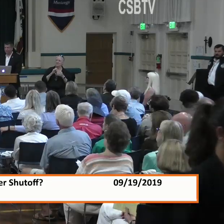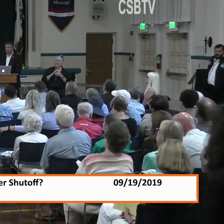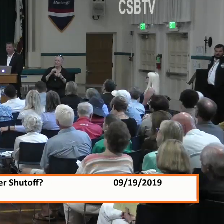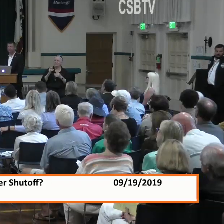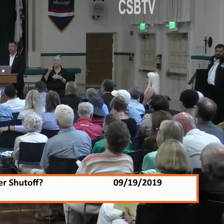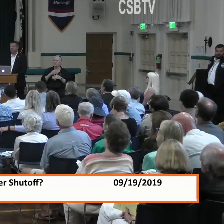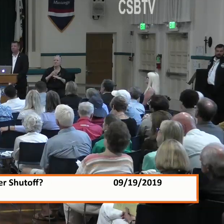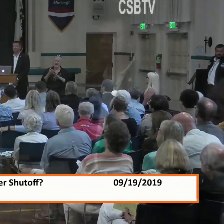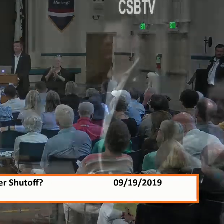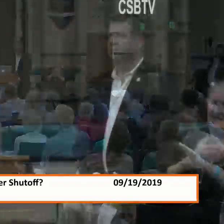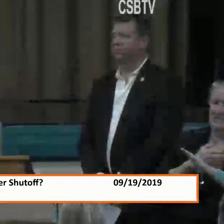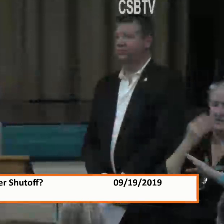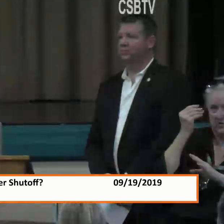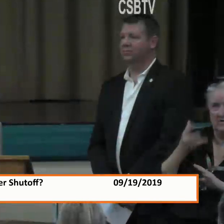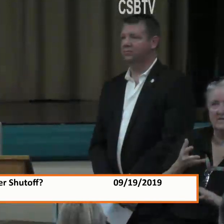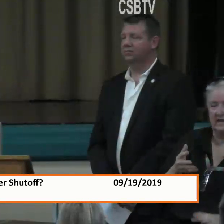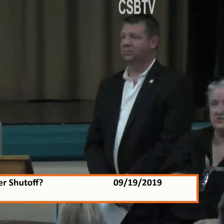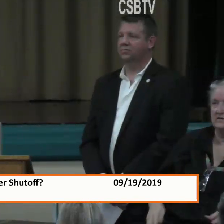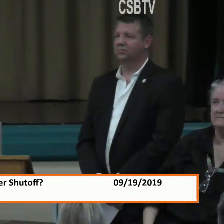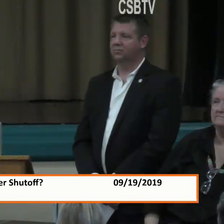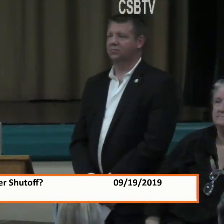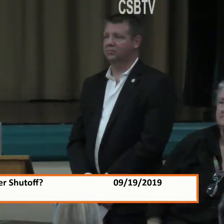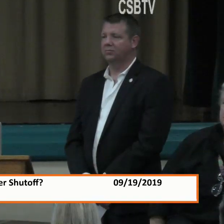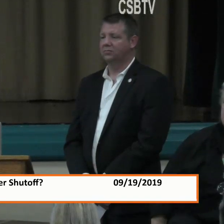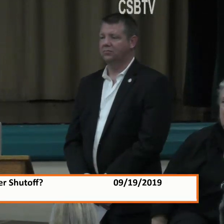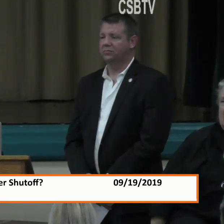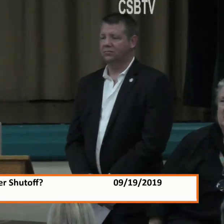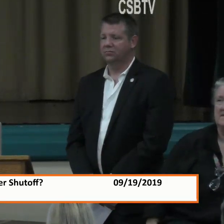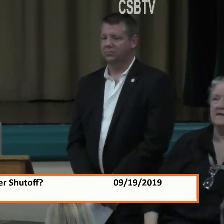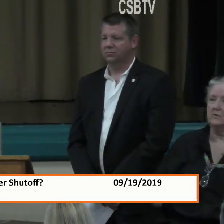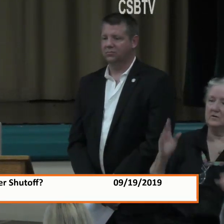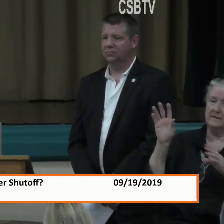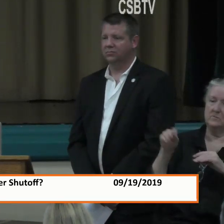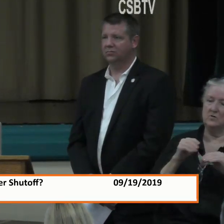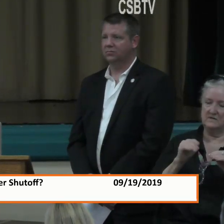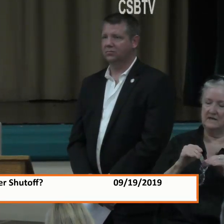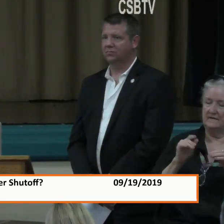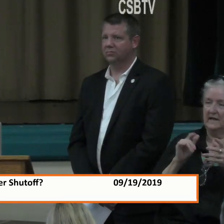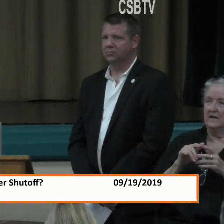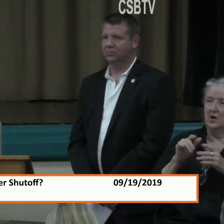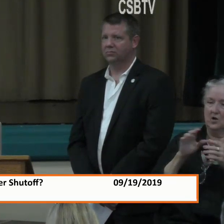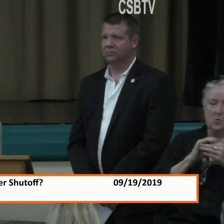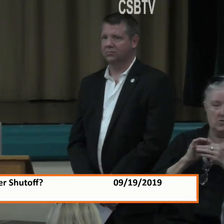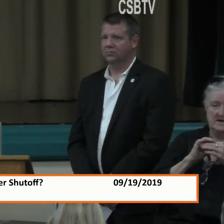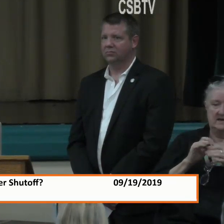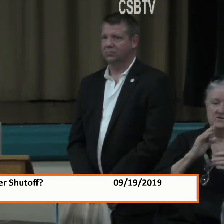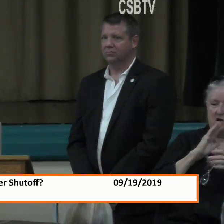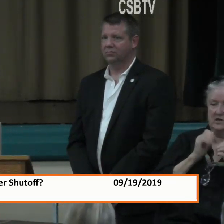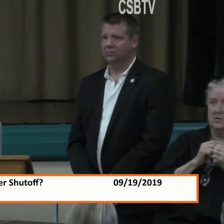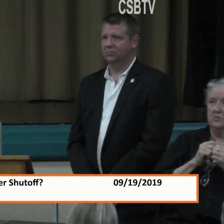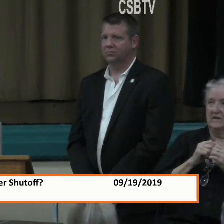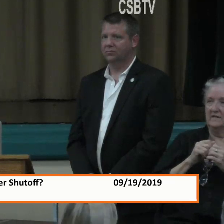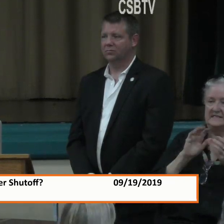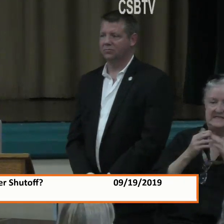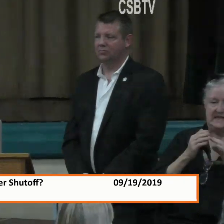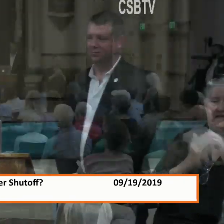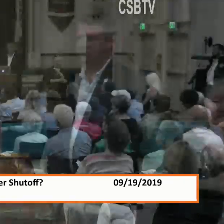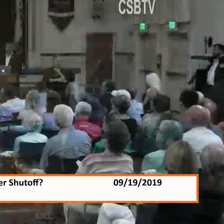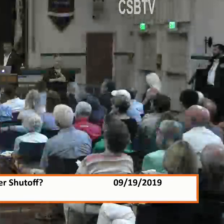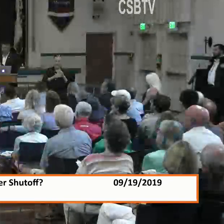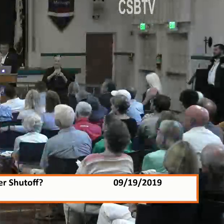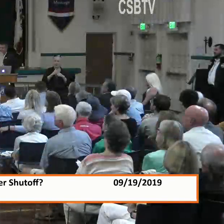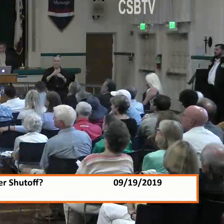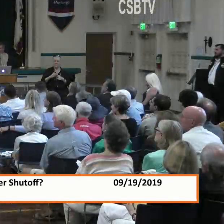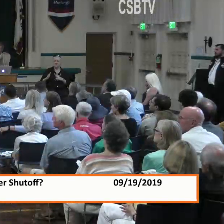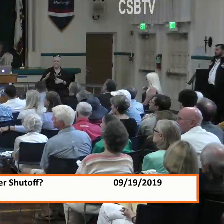in advance type notification. They would be looped into that as when we are coordinating and talking with our city and county partners.